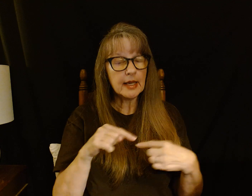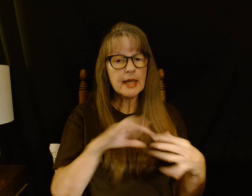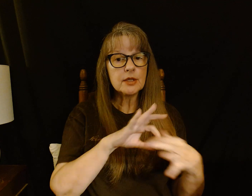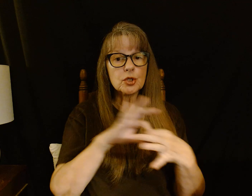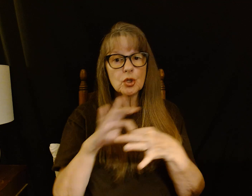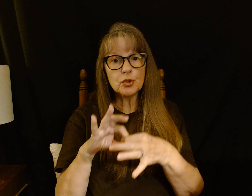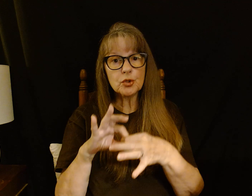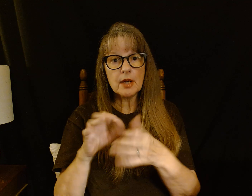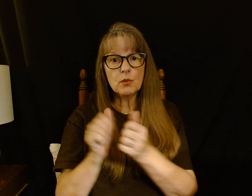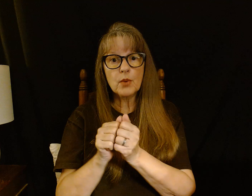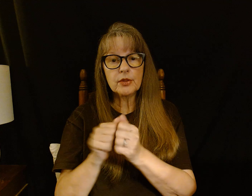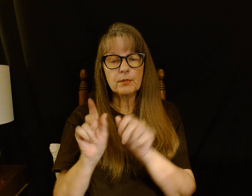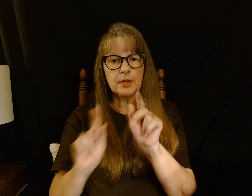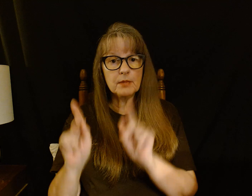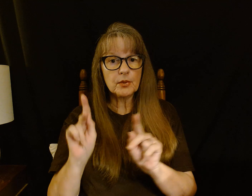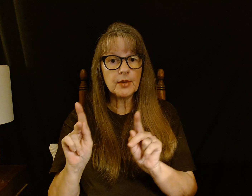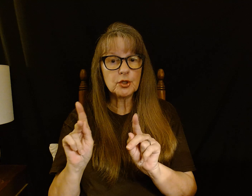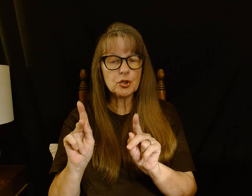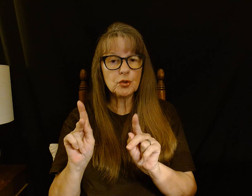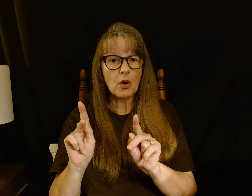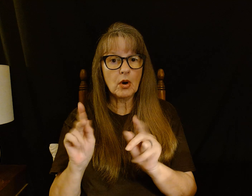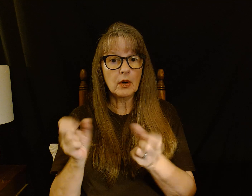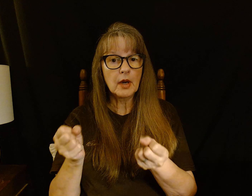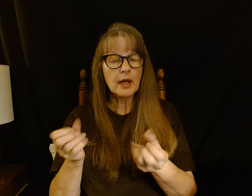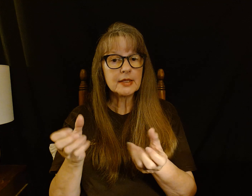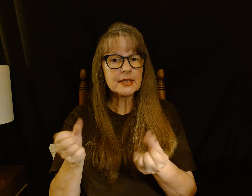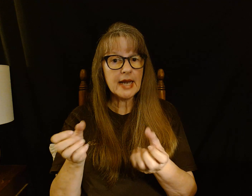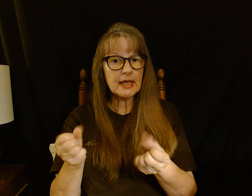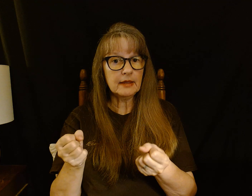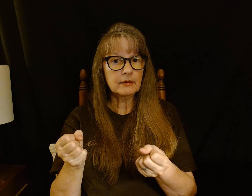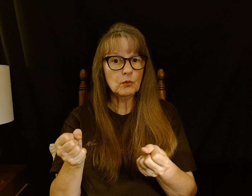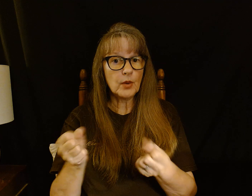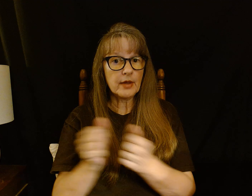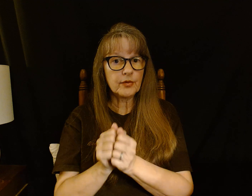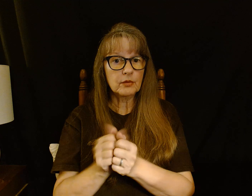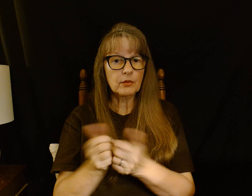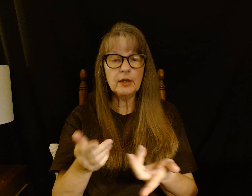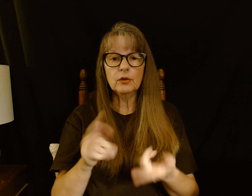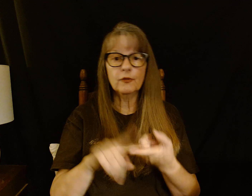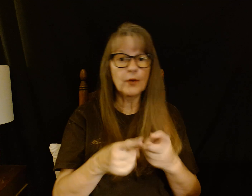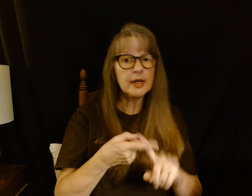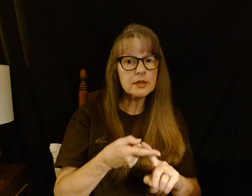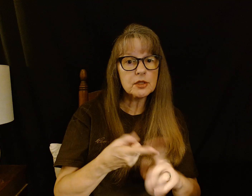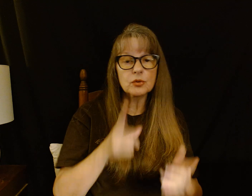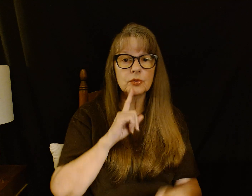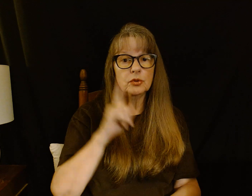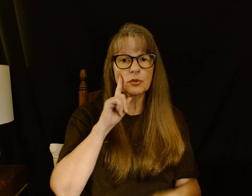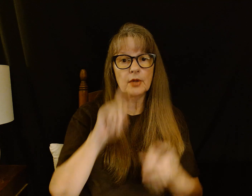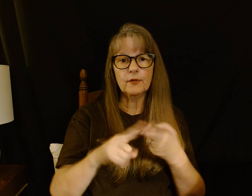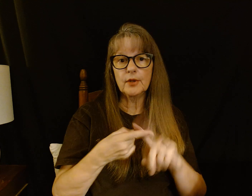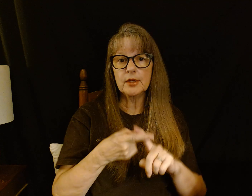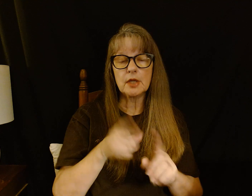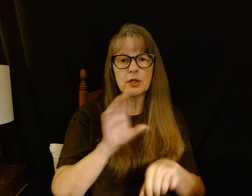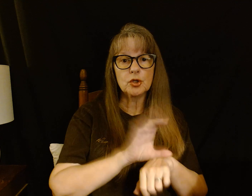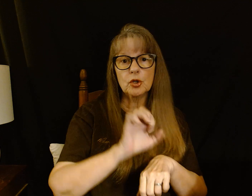is associated with the people that you are signing with, right? Your friends, your deaf friends at church,